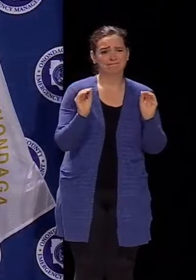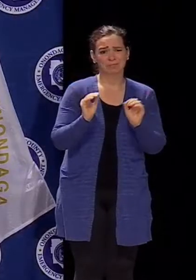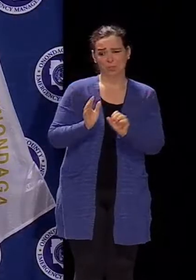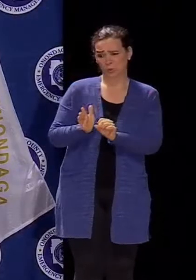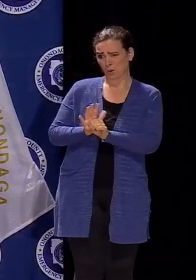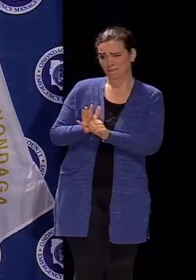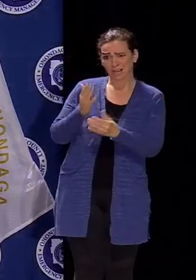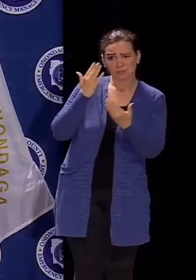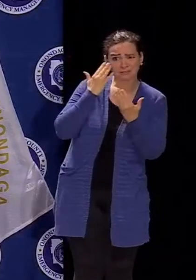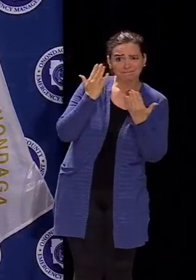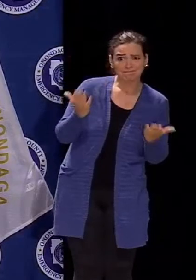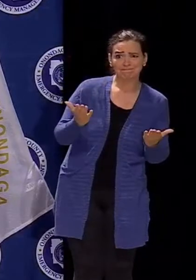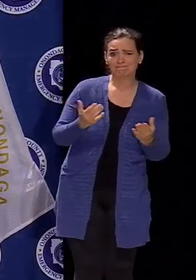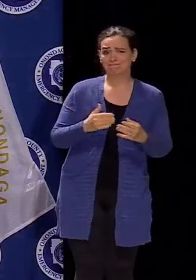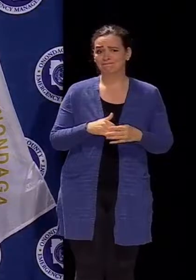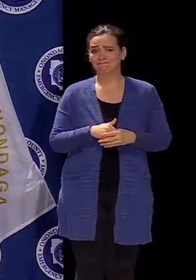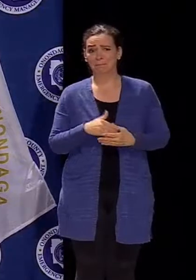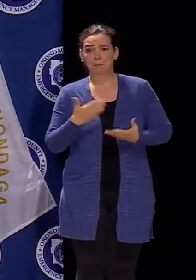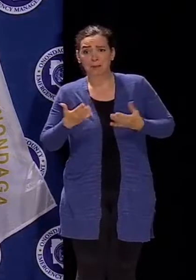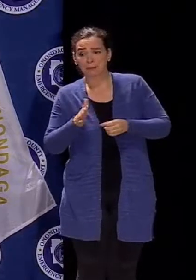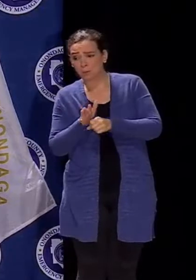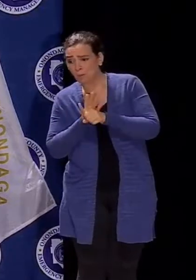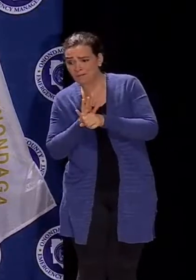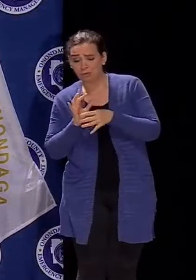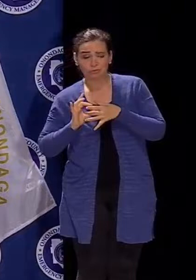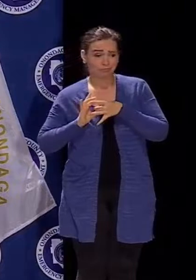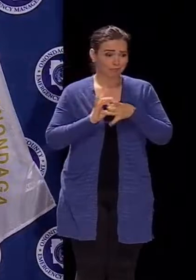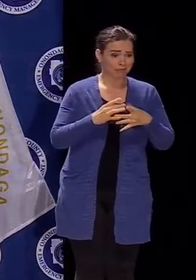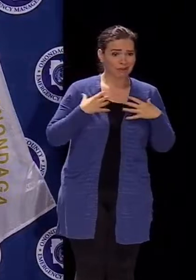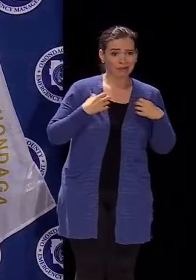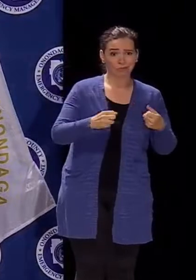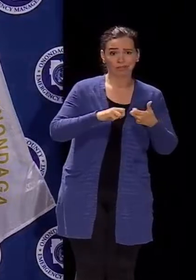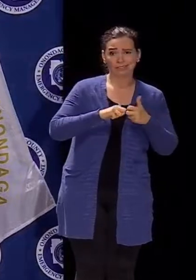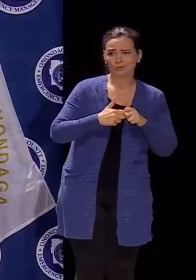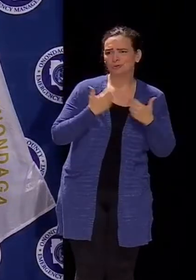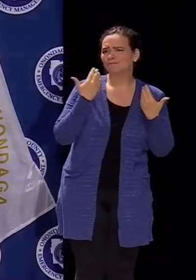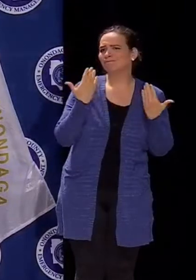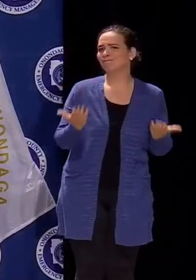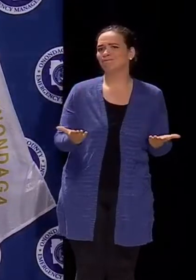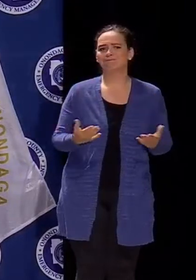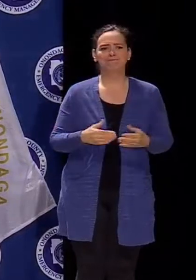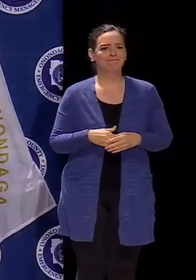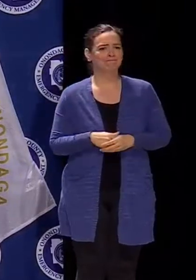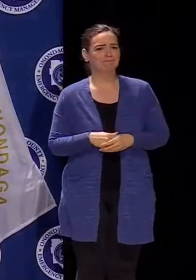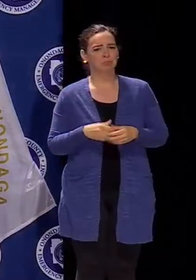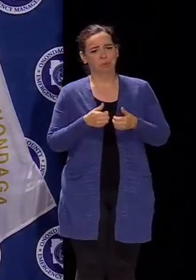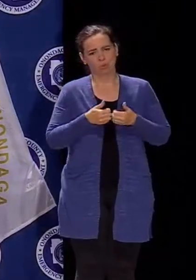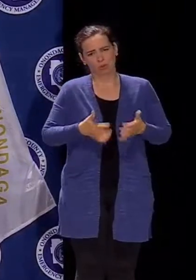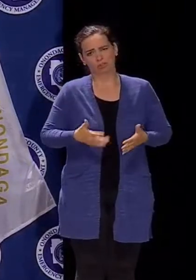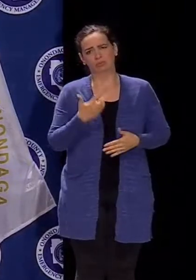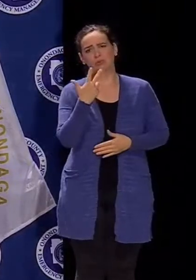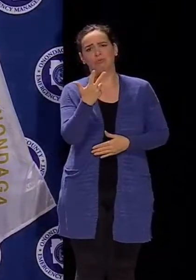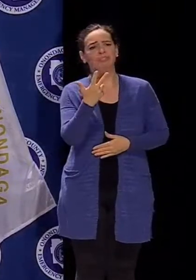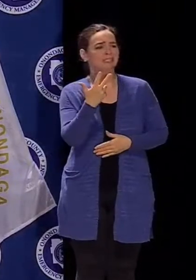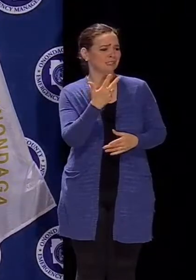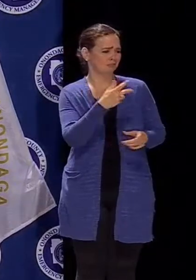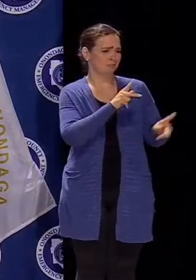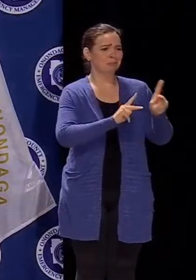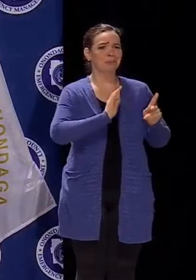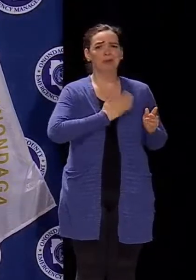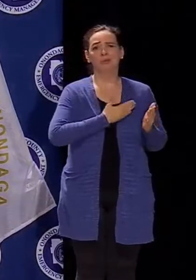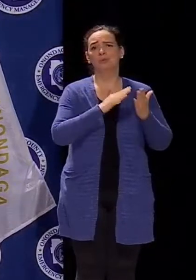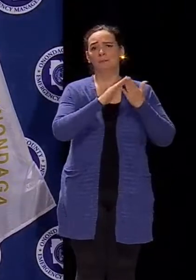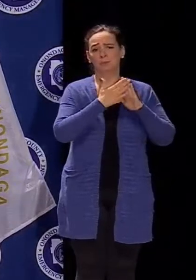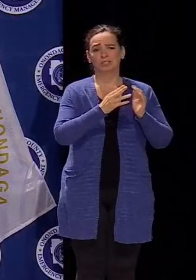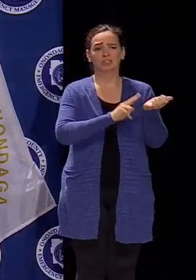COVID and something else happened or not, but certainly we lost 3 neighbors, so let's think about them and their families, and certainly keep them in our